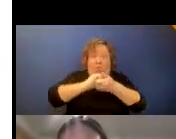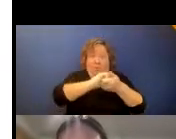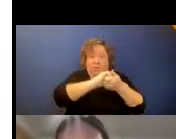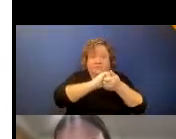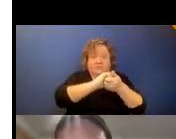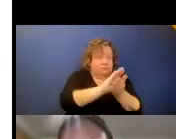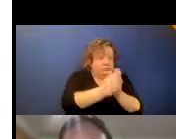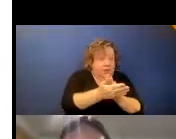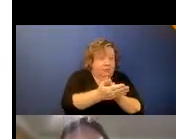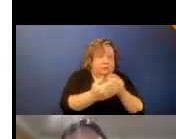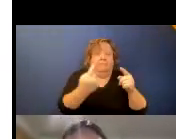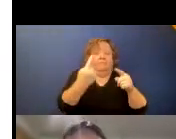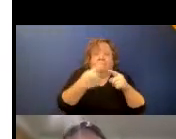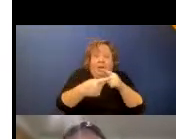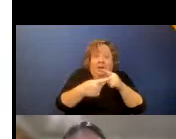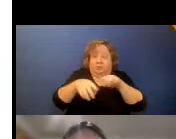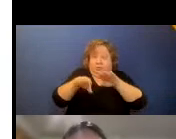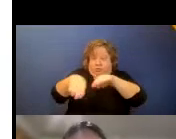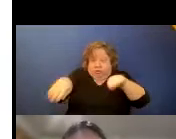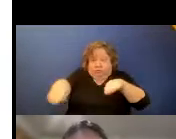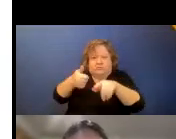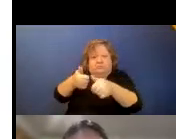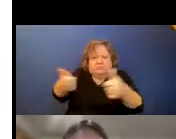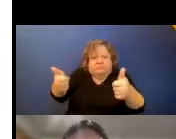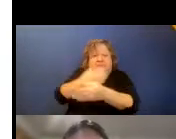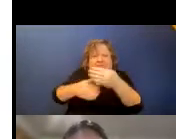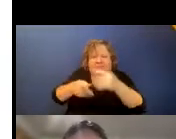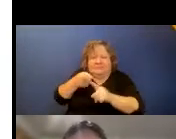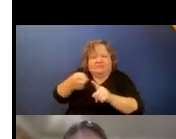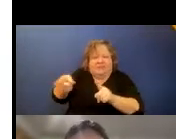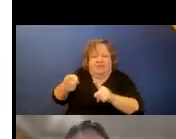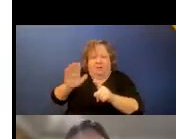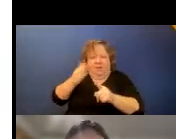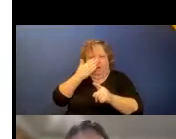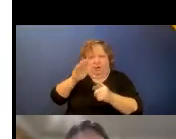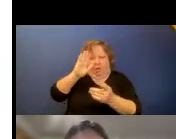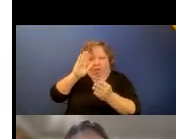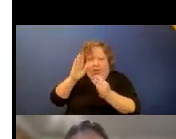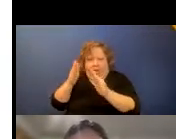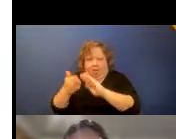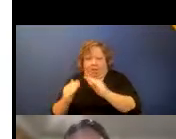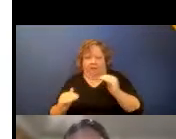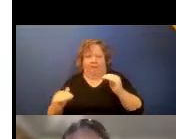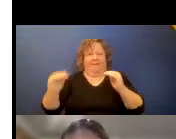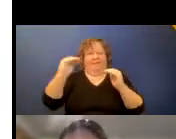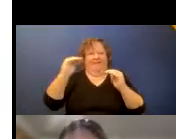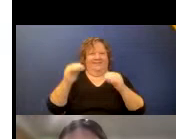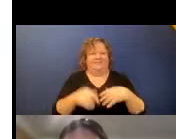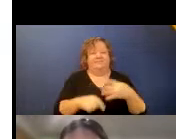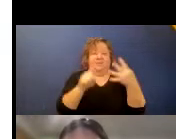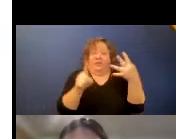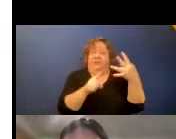disability. And then under set, this is again where we sort of invite you to gather inspiration